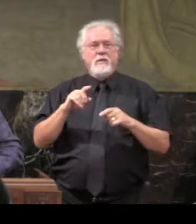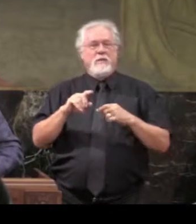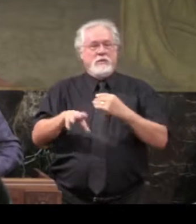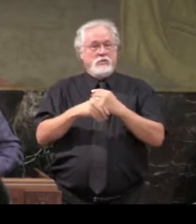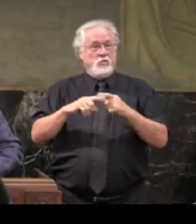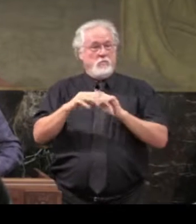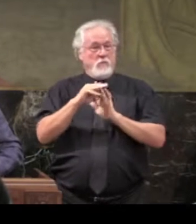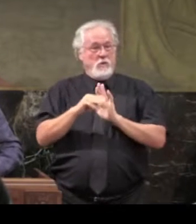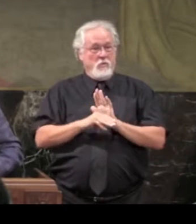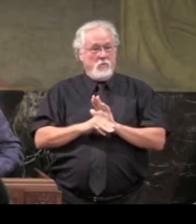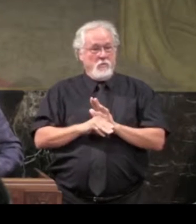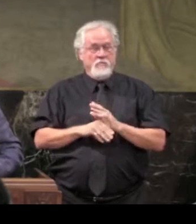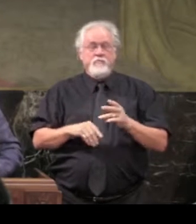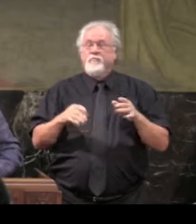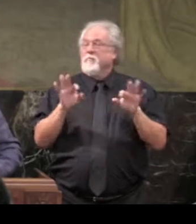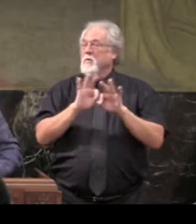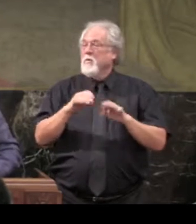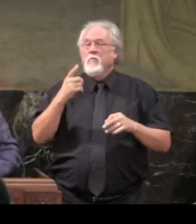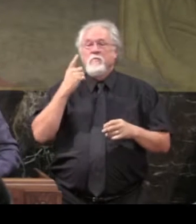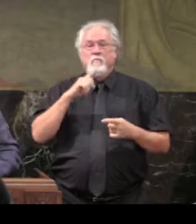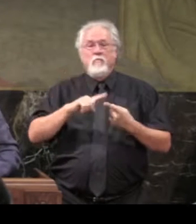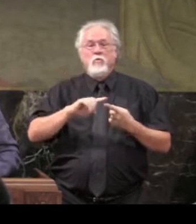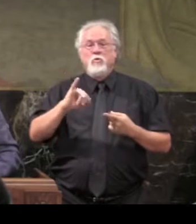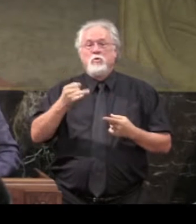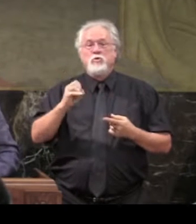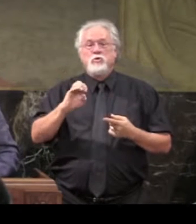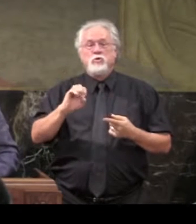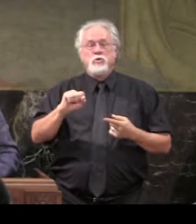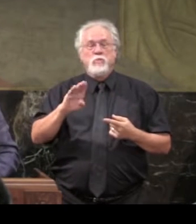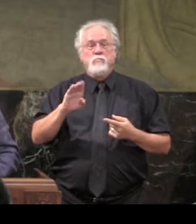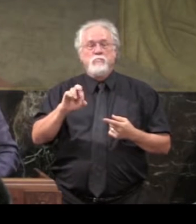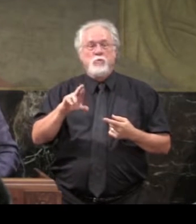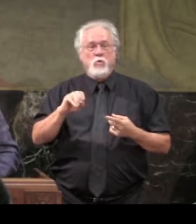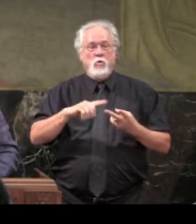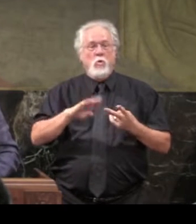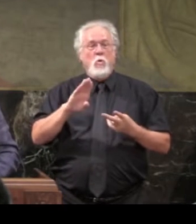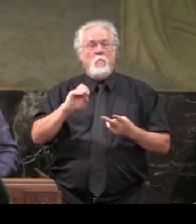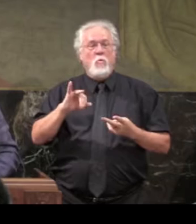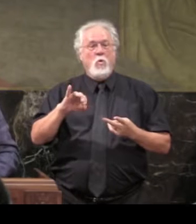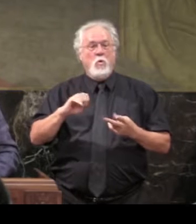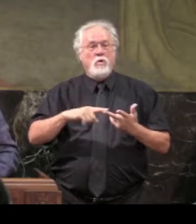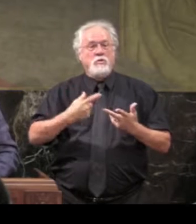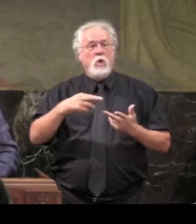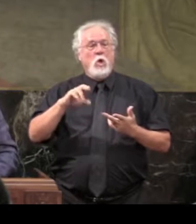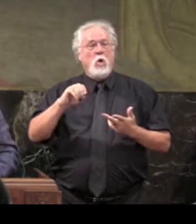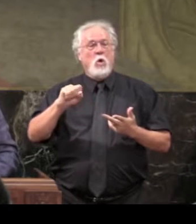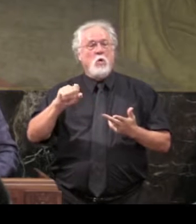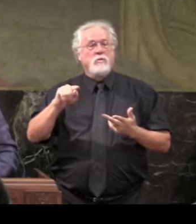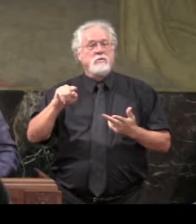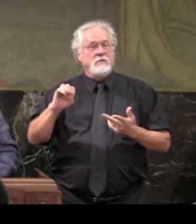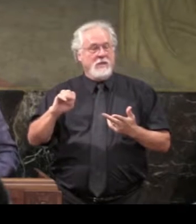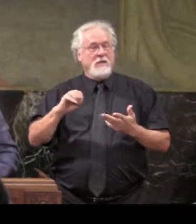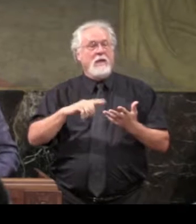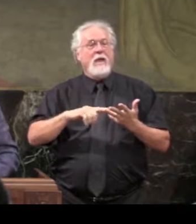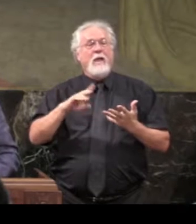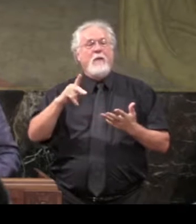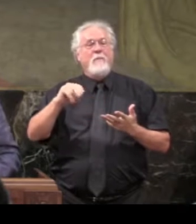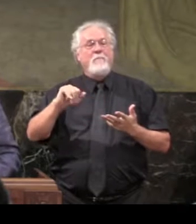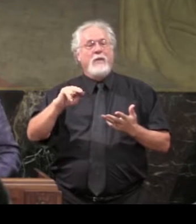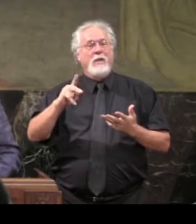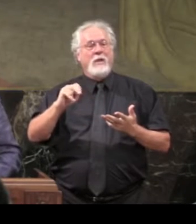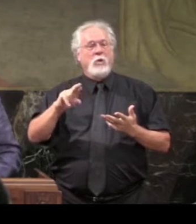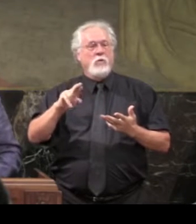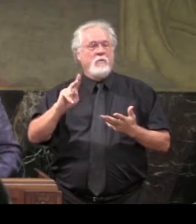Monroe, extremely important projects in Jonesboro, Boyce, Gross-Tet, and Pankerville. In the case of the